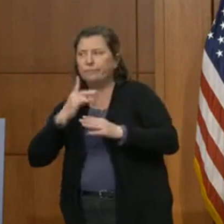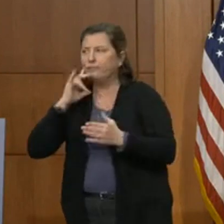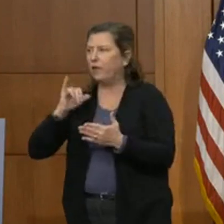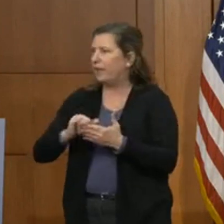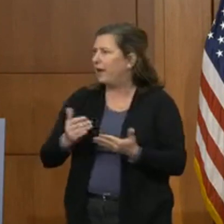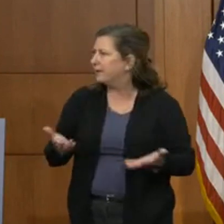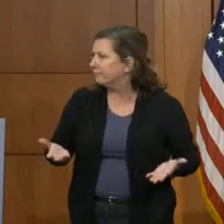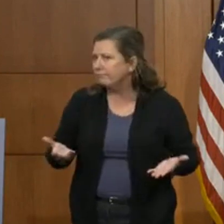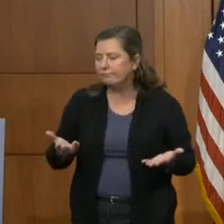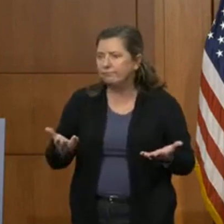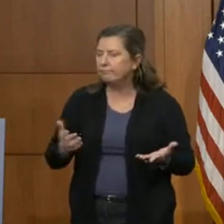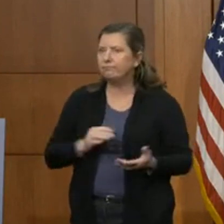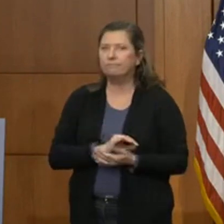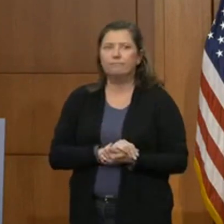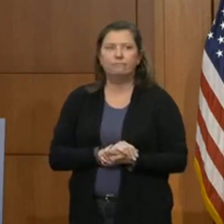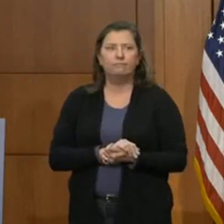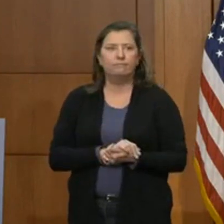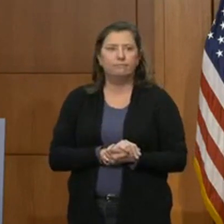this virus. So